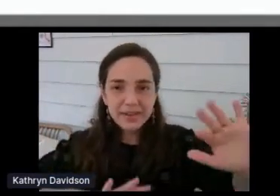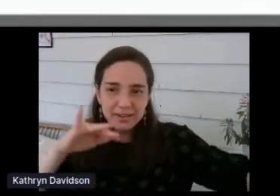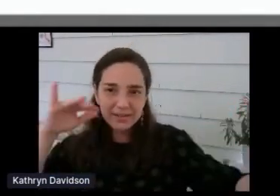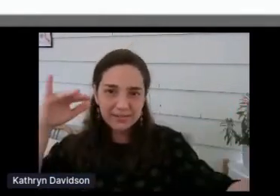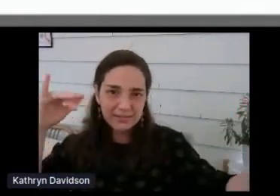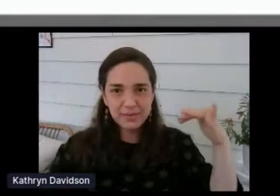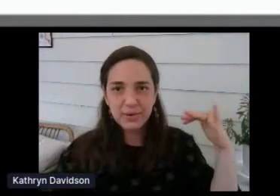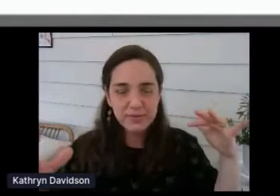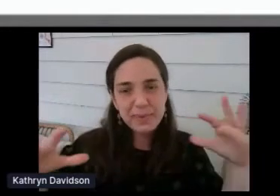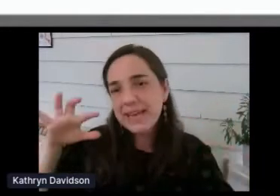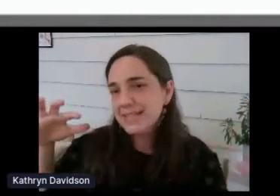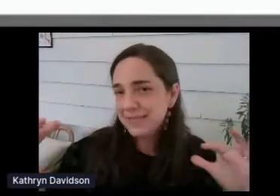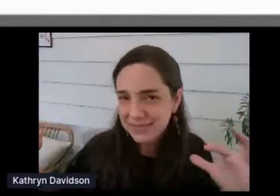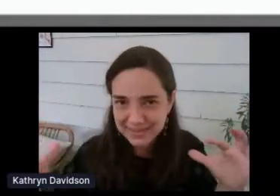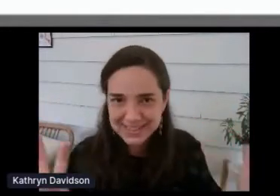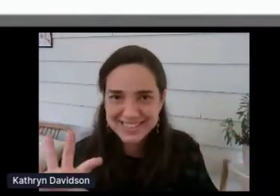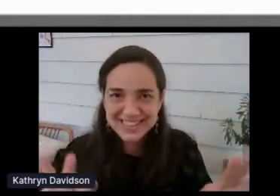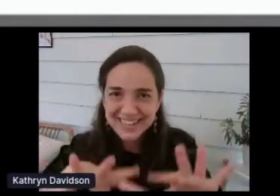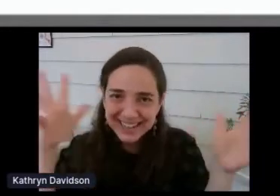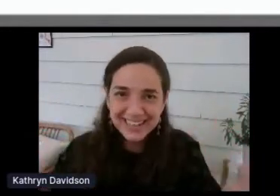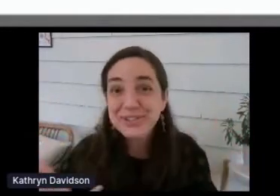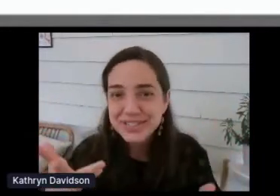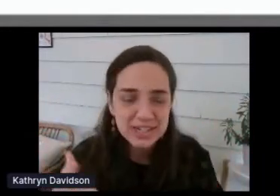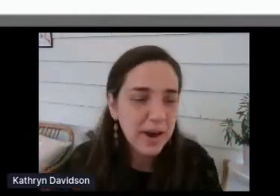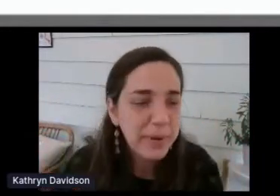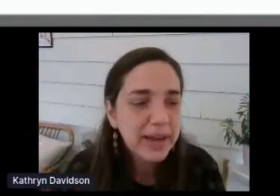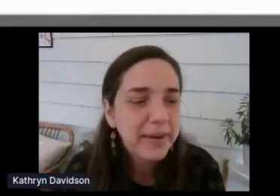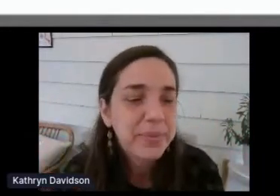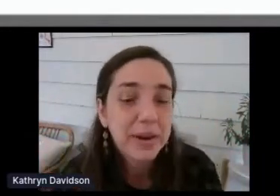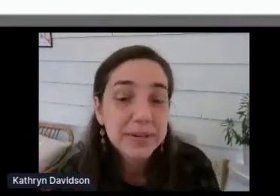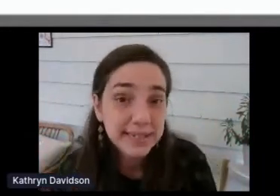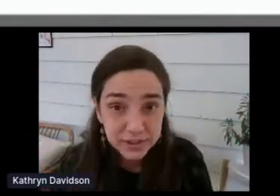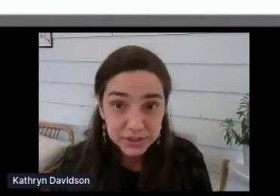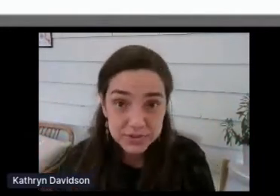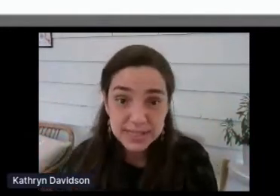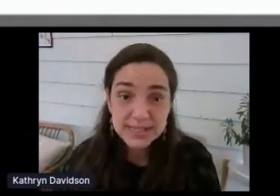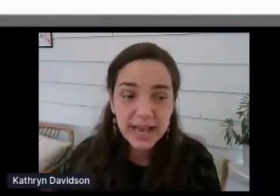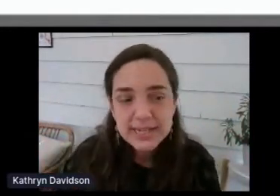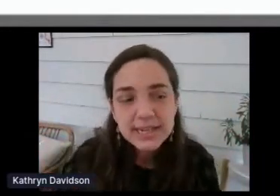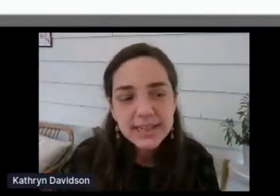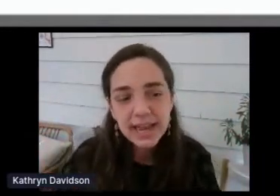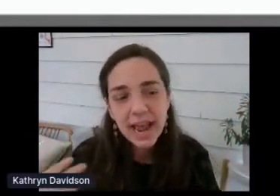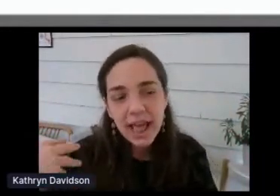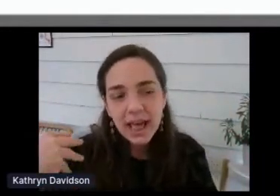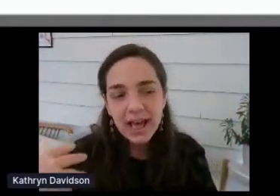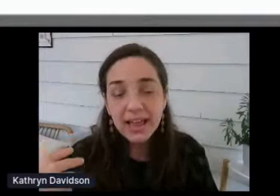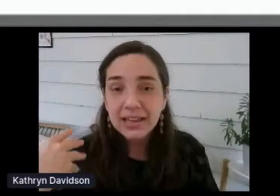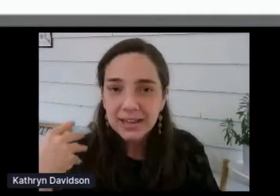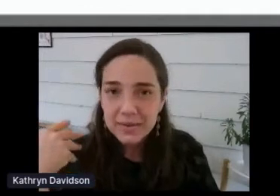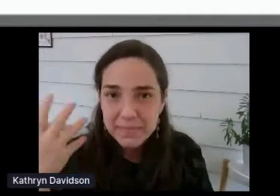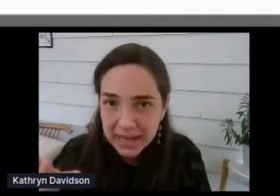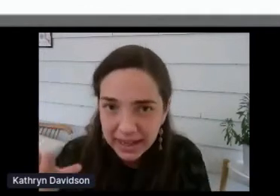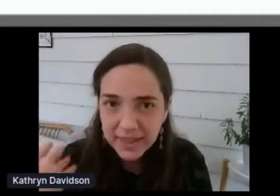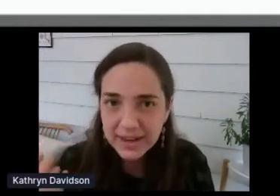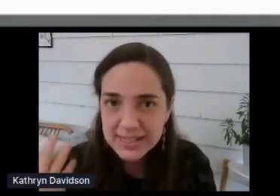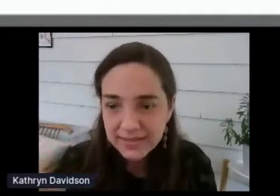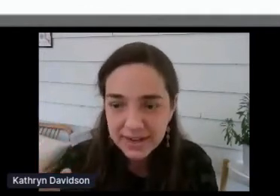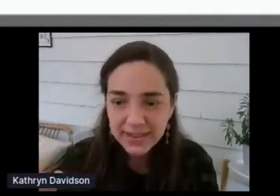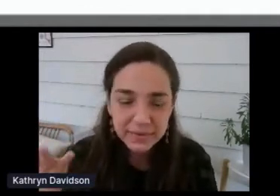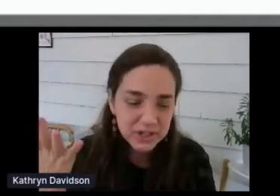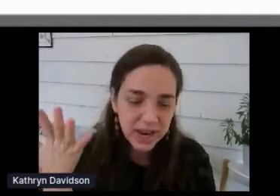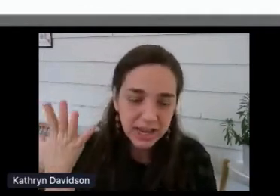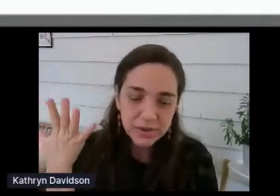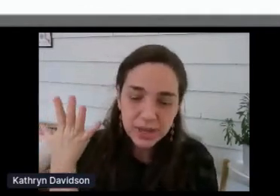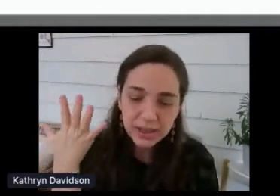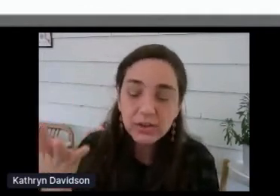The other sort of piece of this interesting topic that I want to introduce is the idea that the meaning that is conveyed